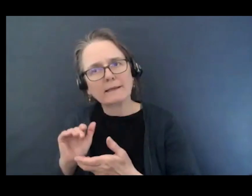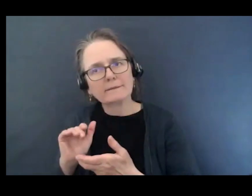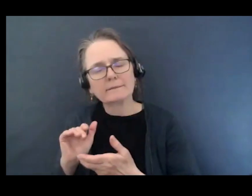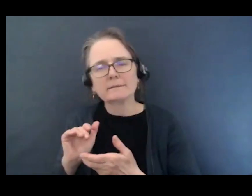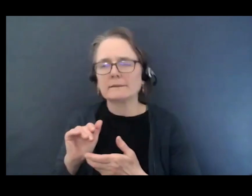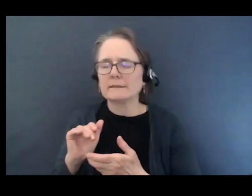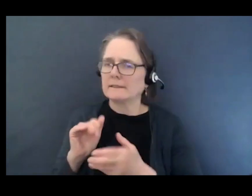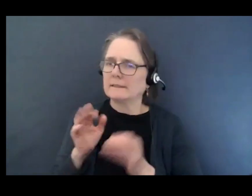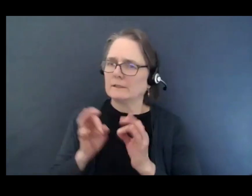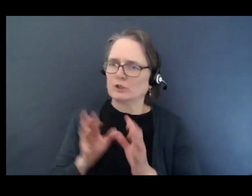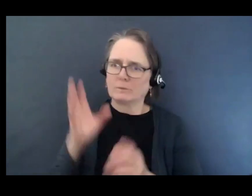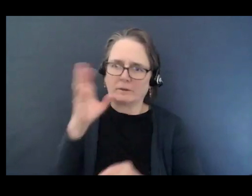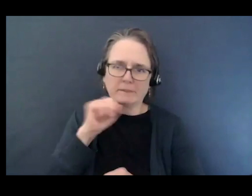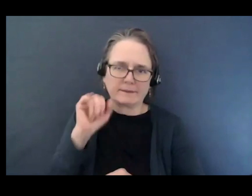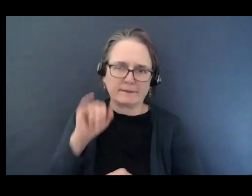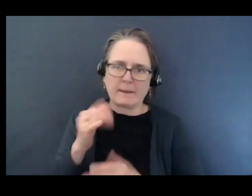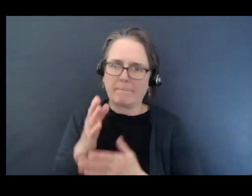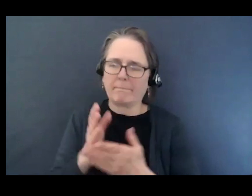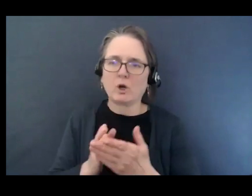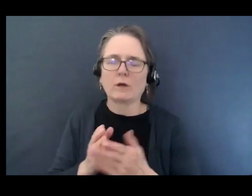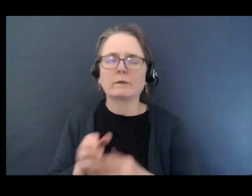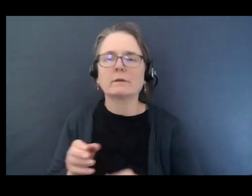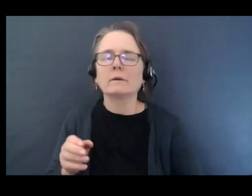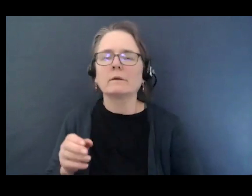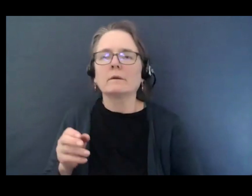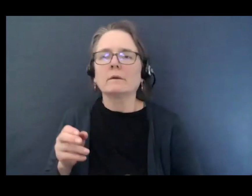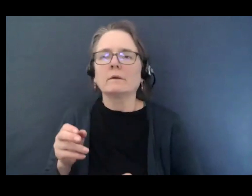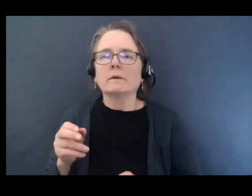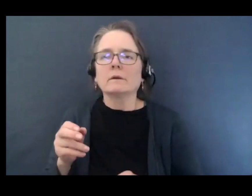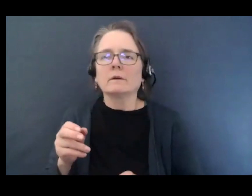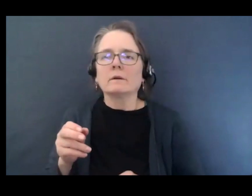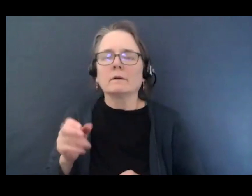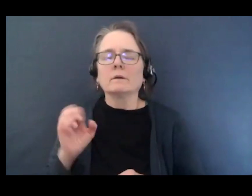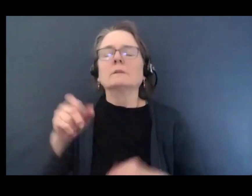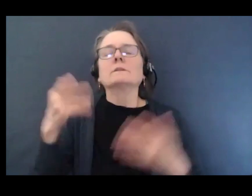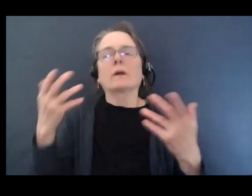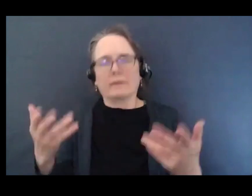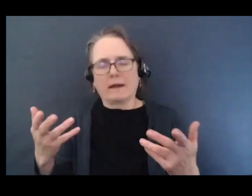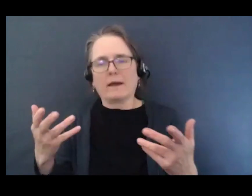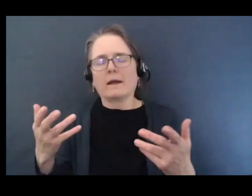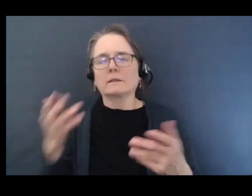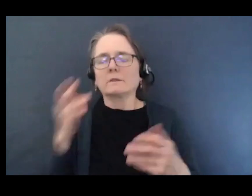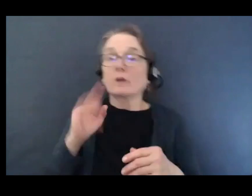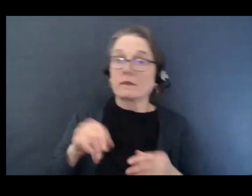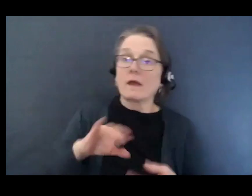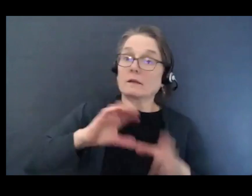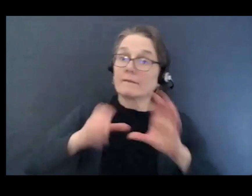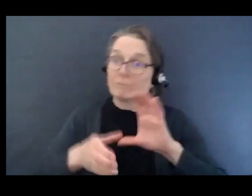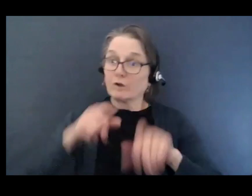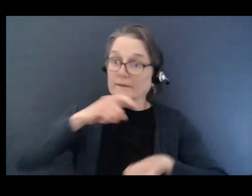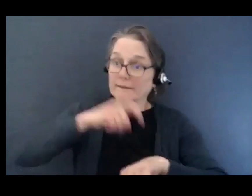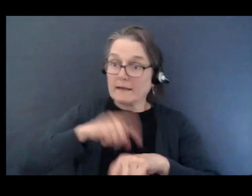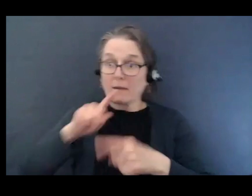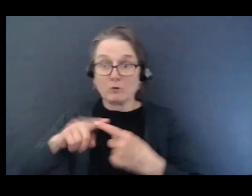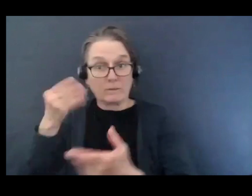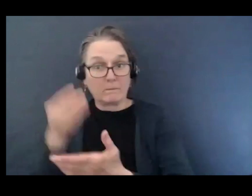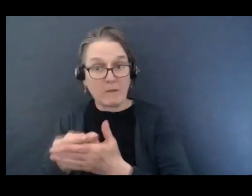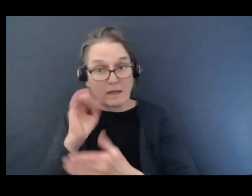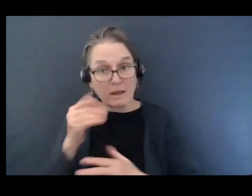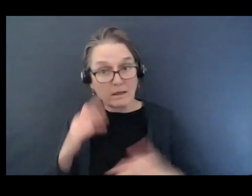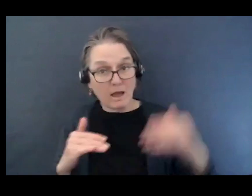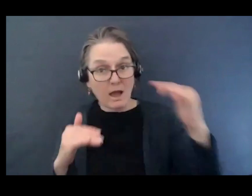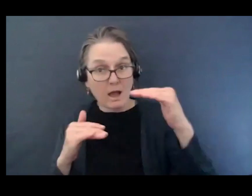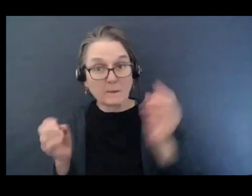Important things that we are still missing in this prototype include ride-hailing, shared bikes and shared scooters, e-bikes, including privately